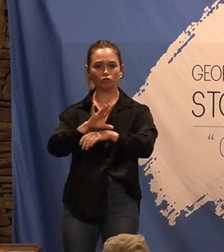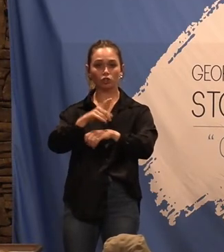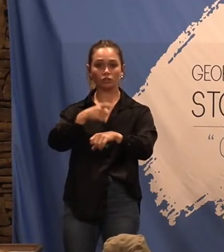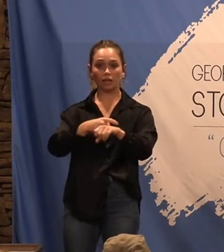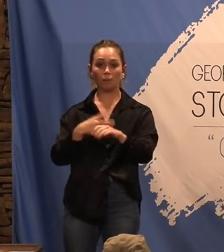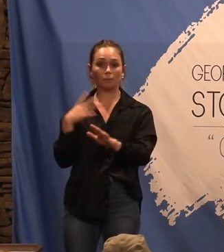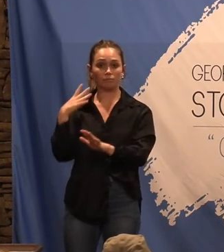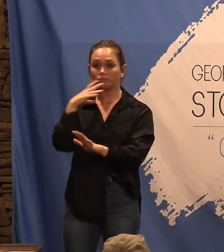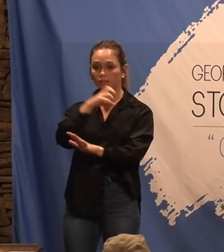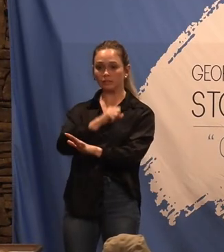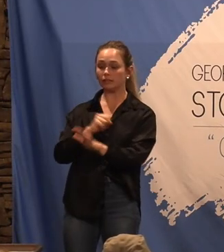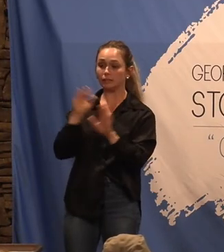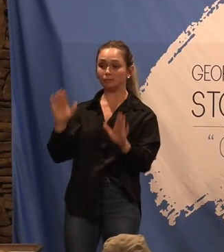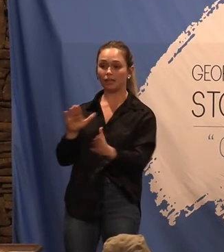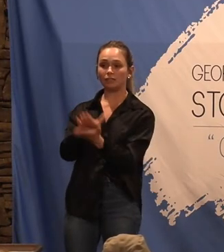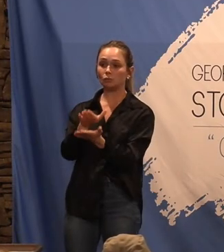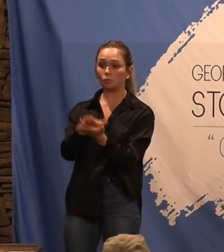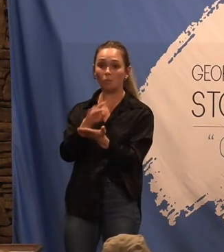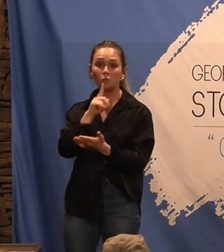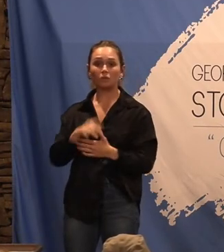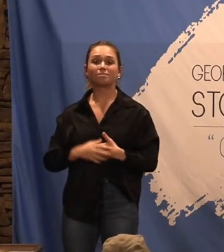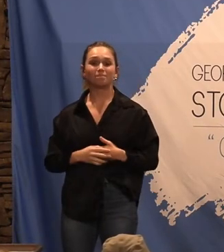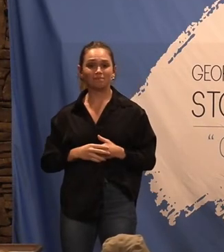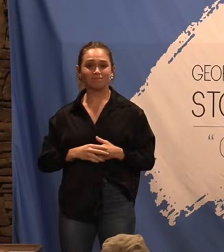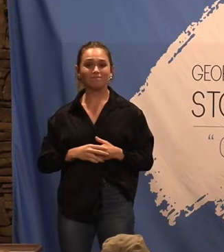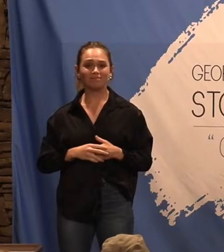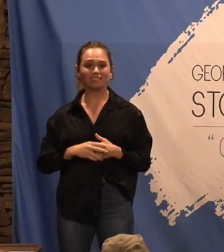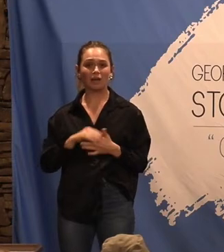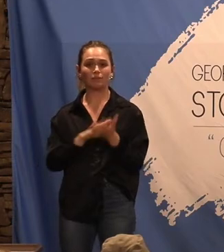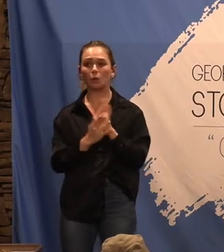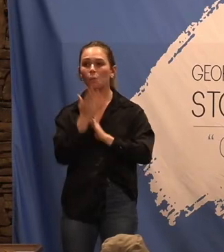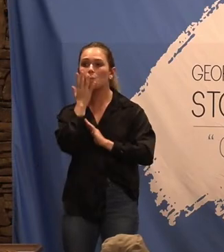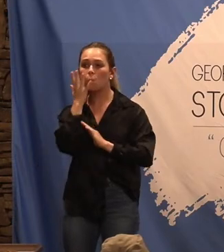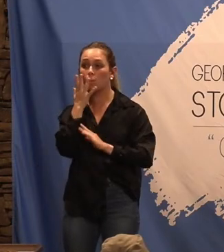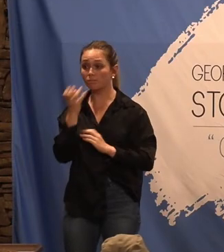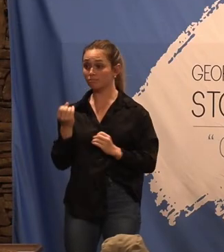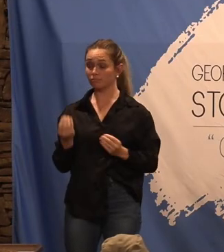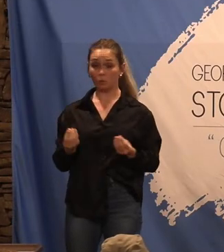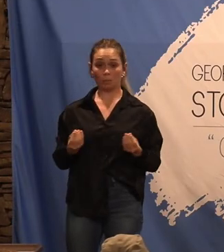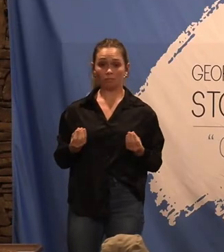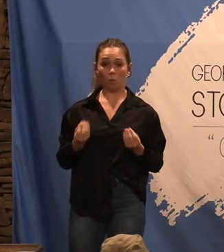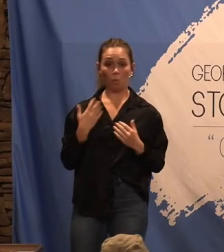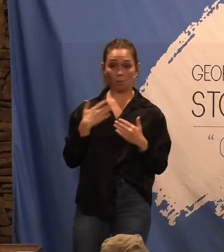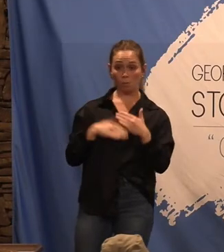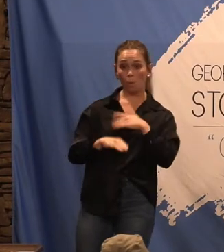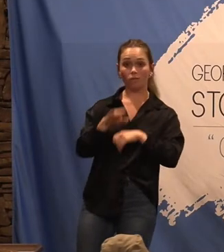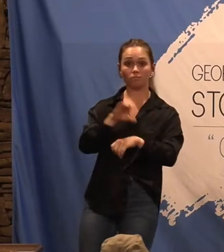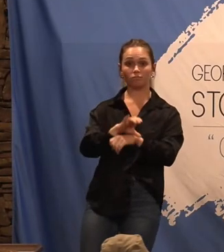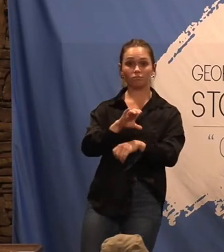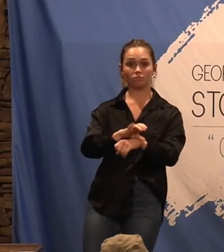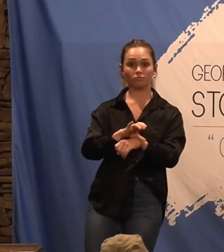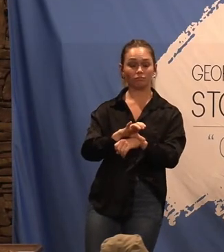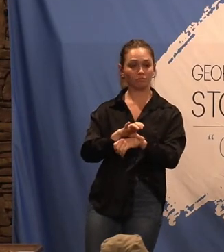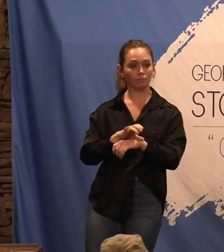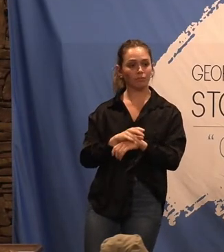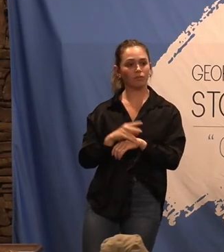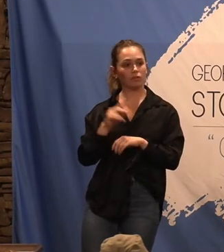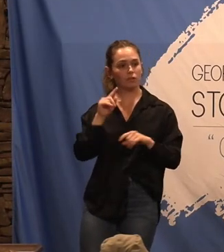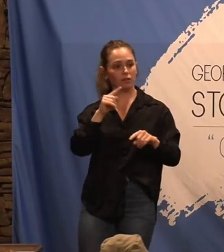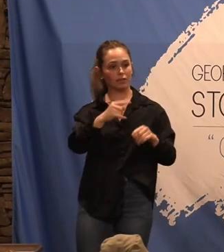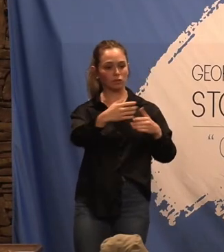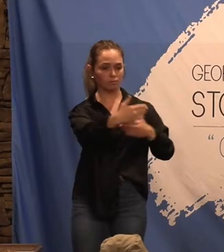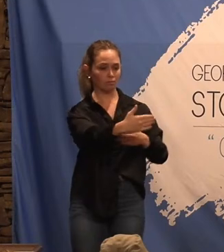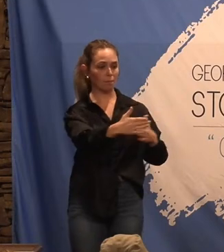skipped Sunday school, of course. And it was getting pretty warm. So when we walked in the church, in the vestibule there, there's a